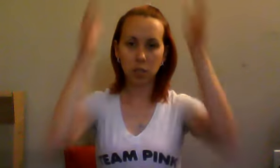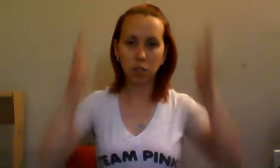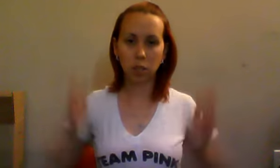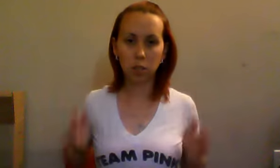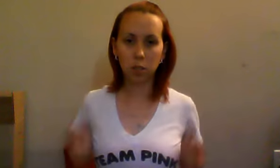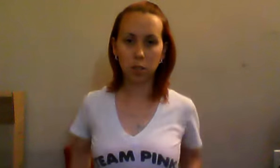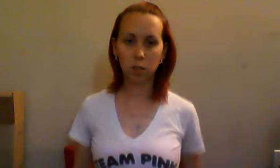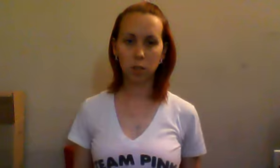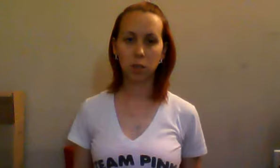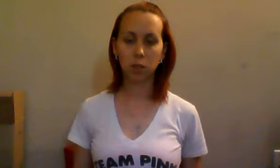teacher,